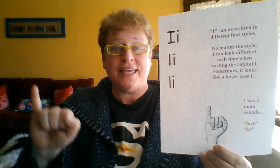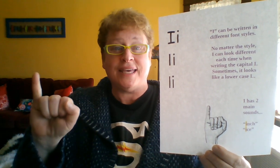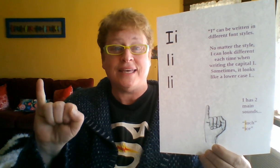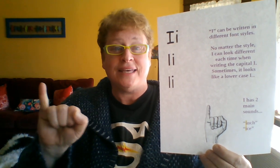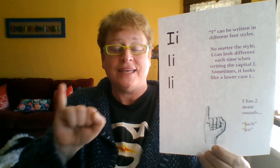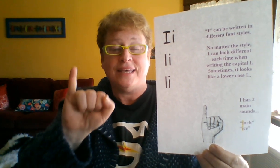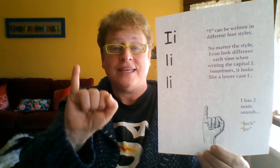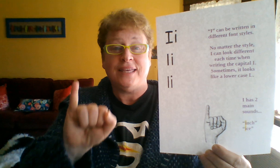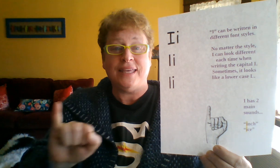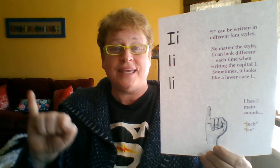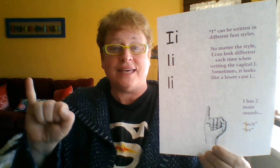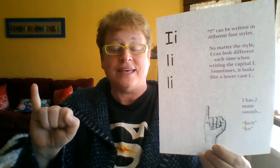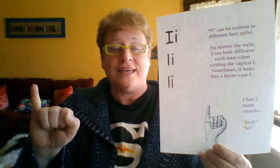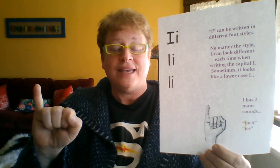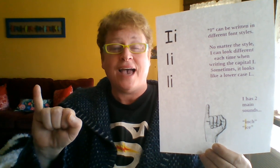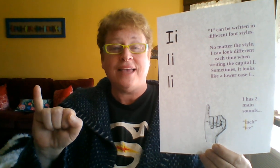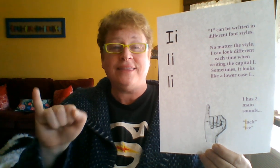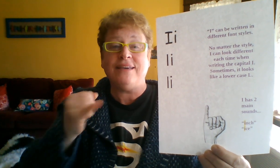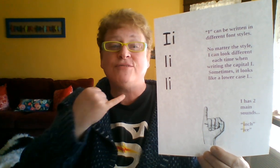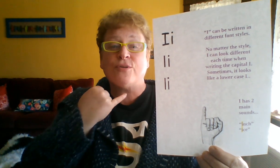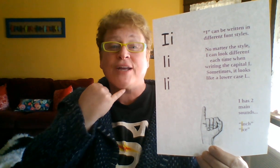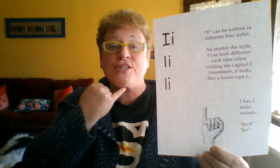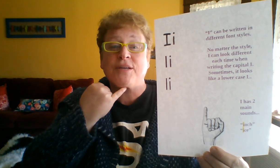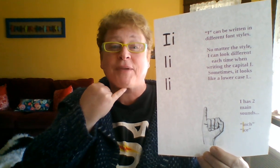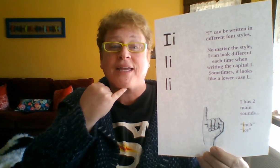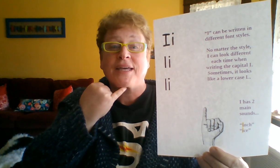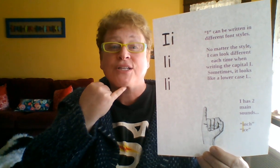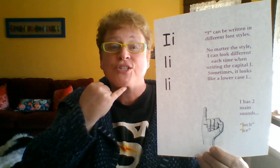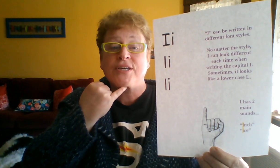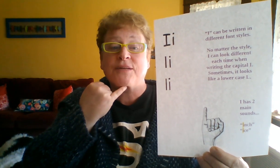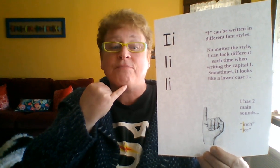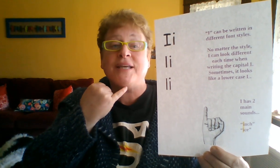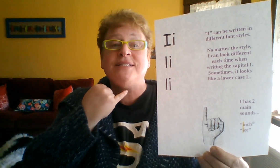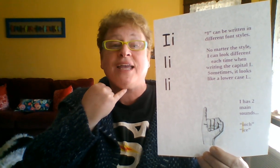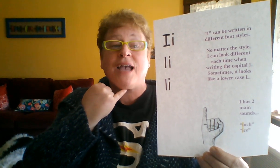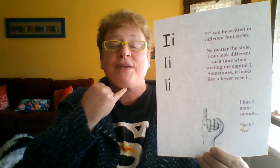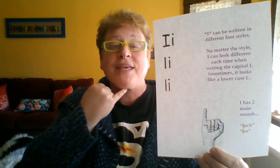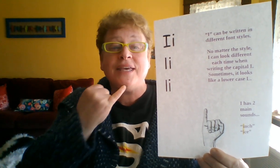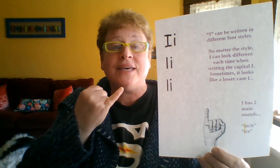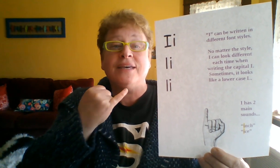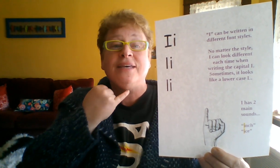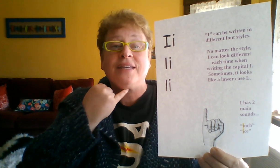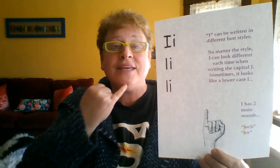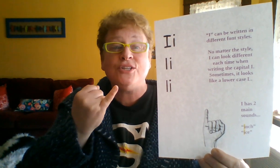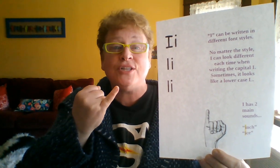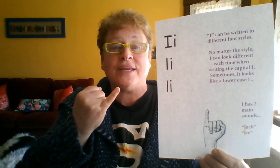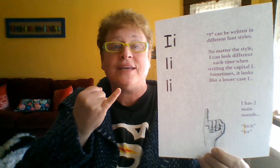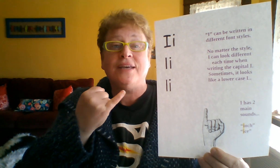I. I think of scratching my chin by saying I'm itching